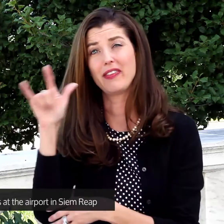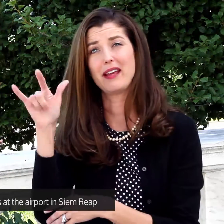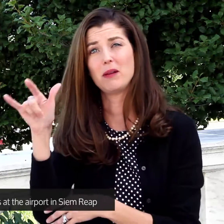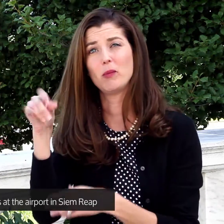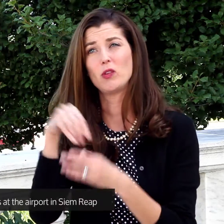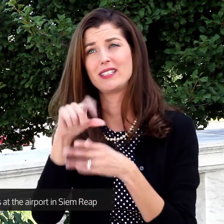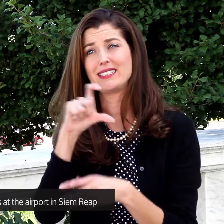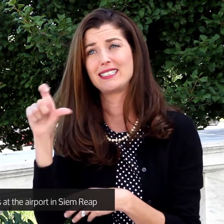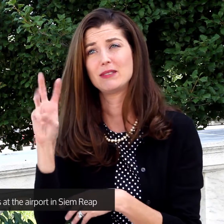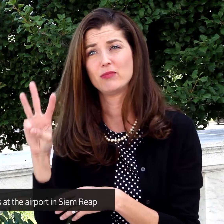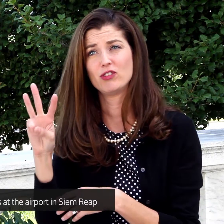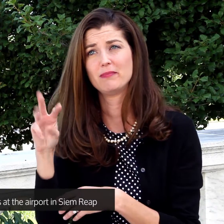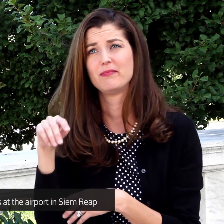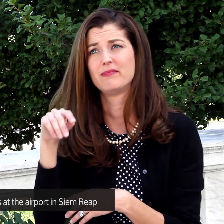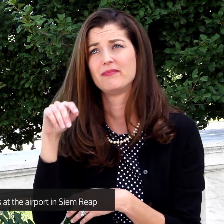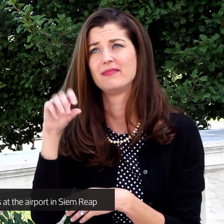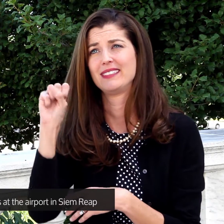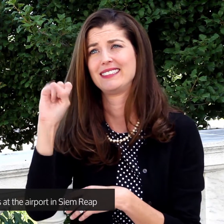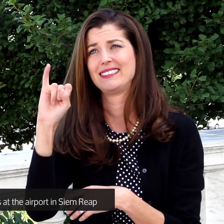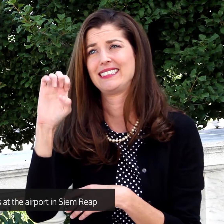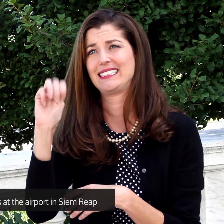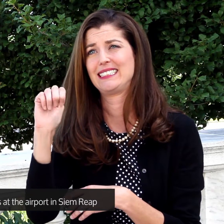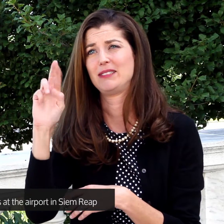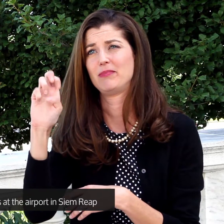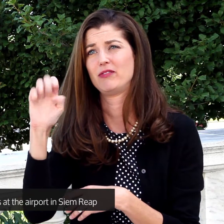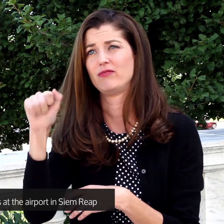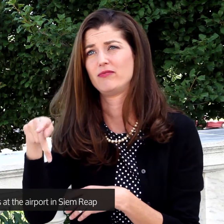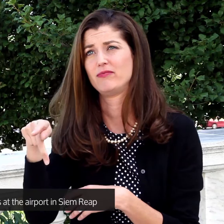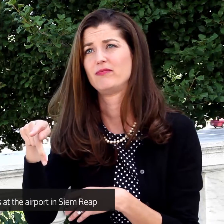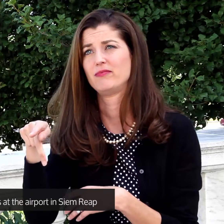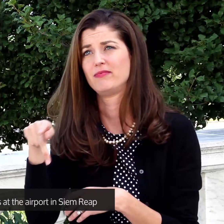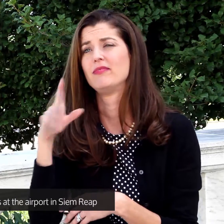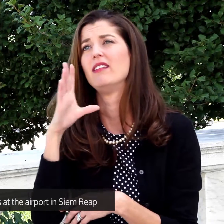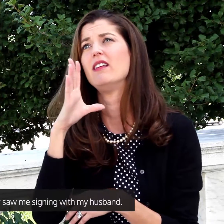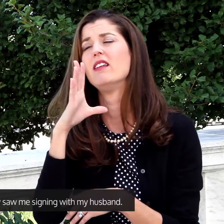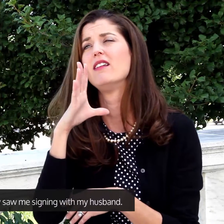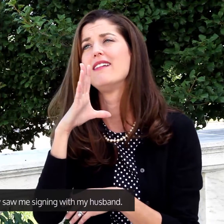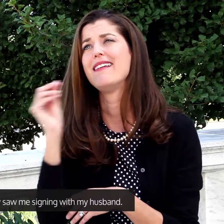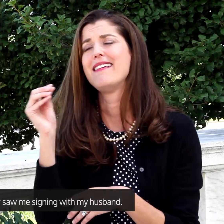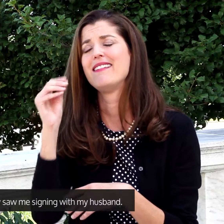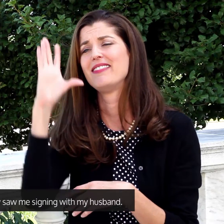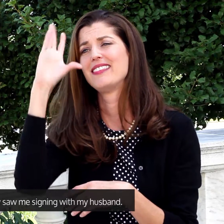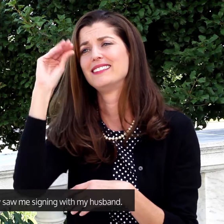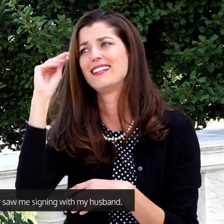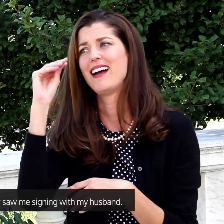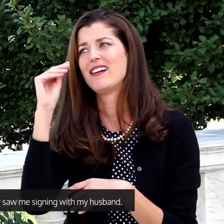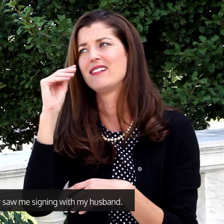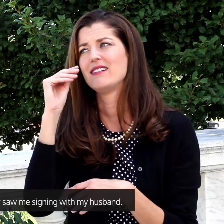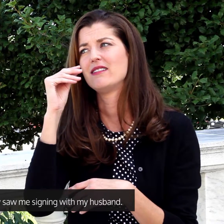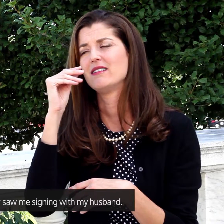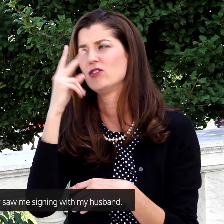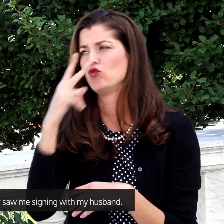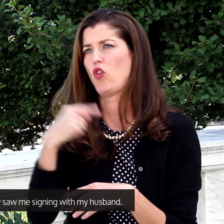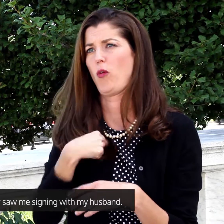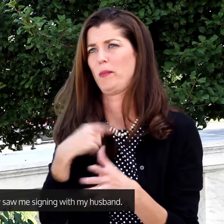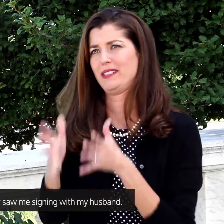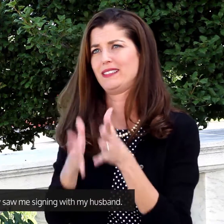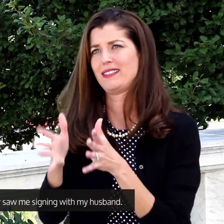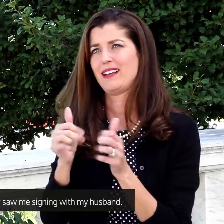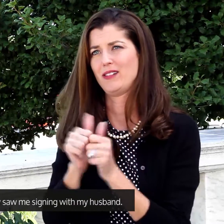I was at the airport in Siem Reap, and this guy saw me signing with my husband.